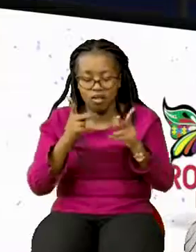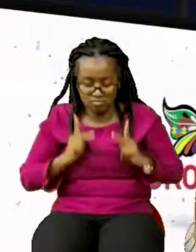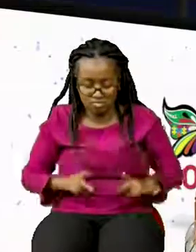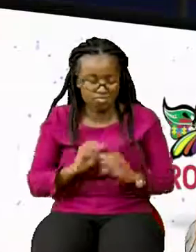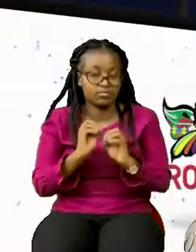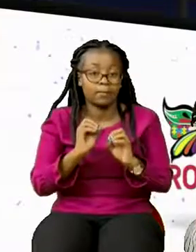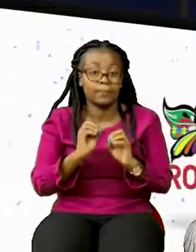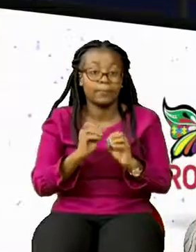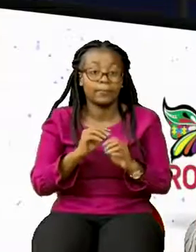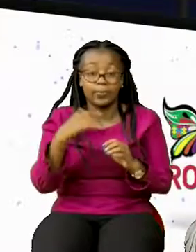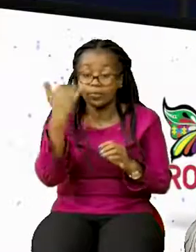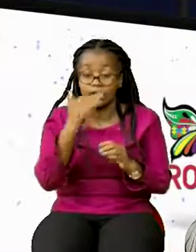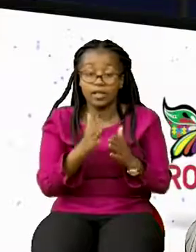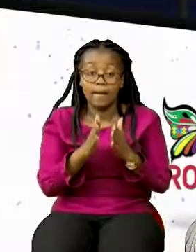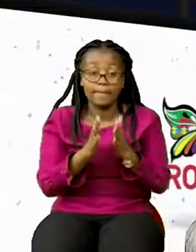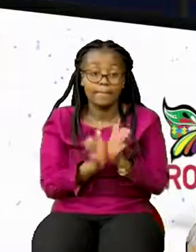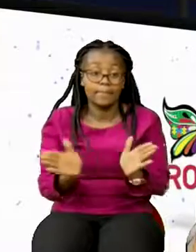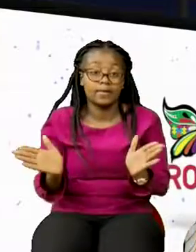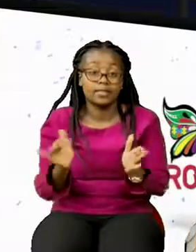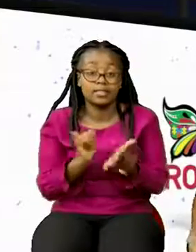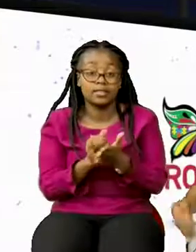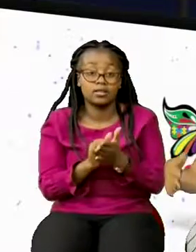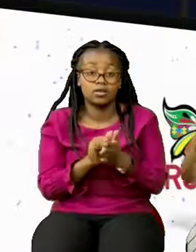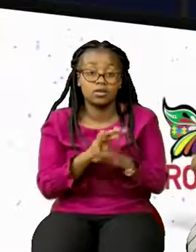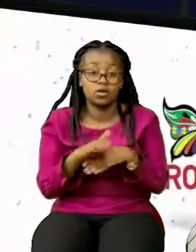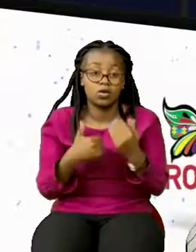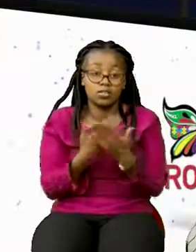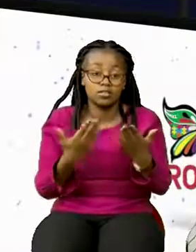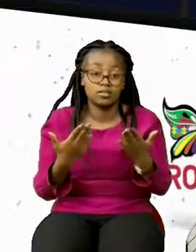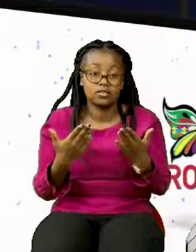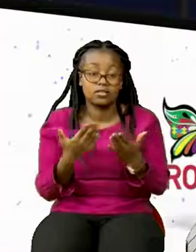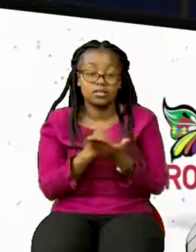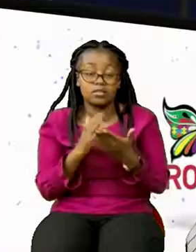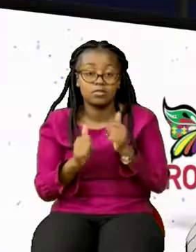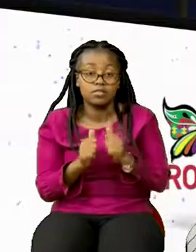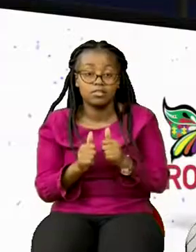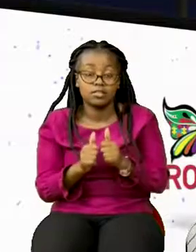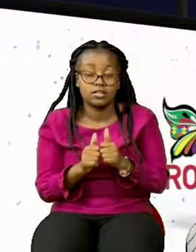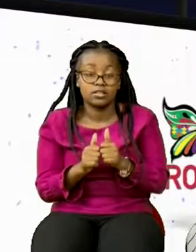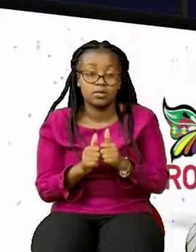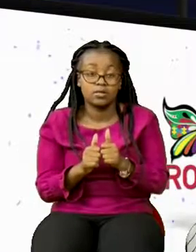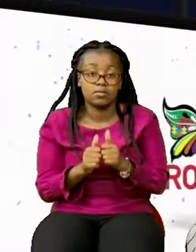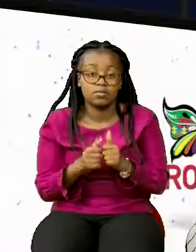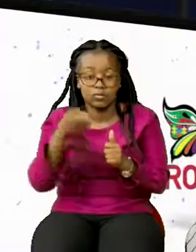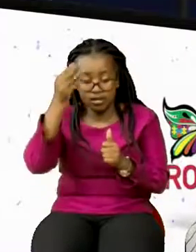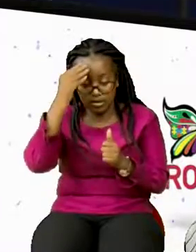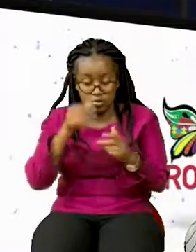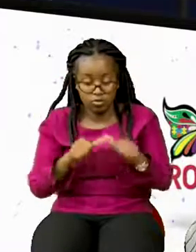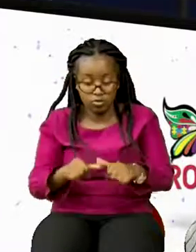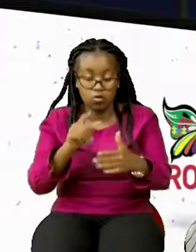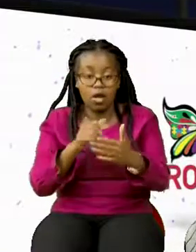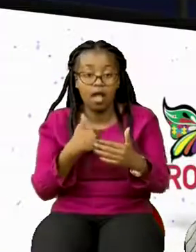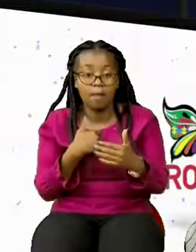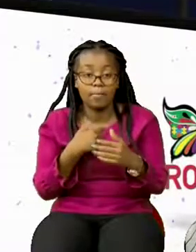that autism is so wide that all these things are some of the things that, as the study is still going on, what has